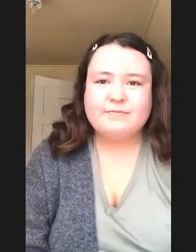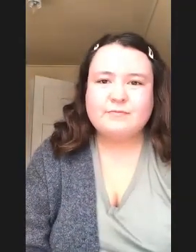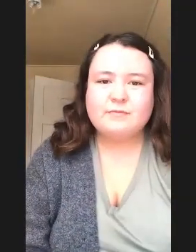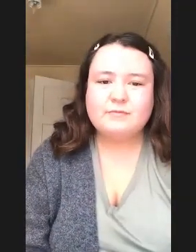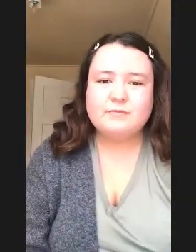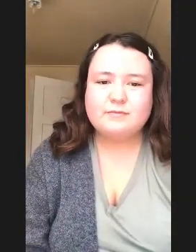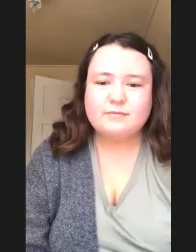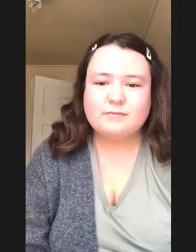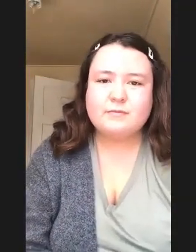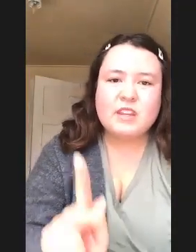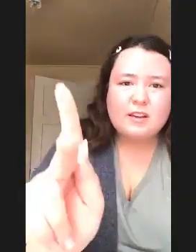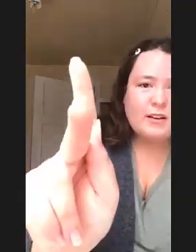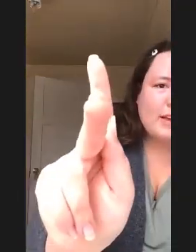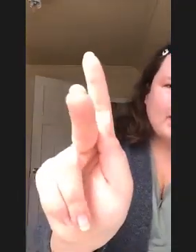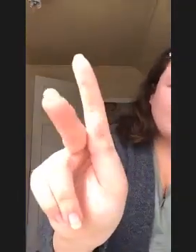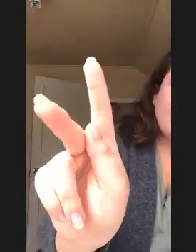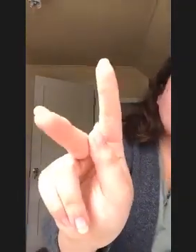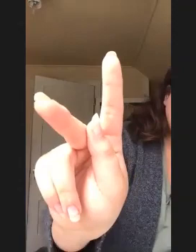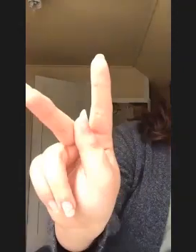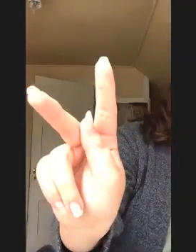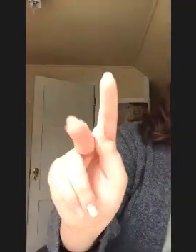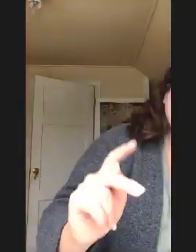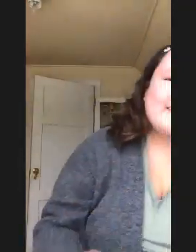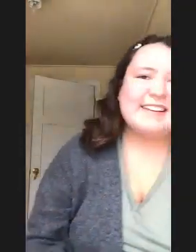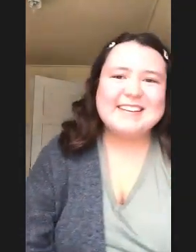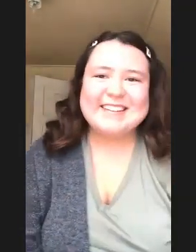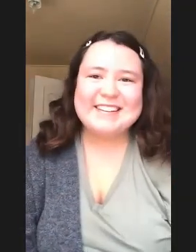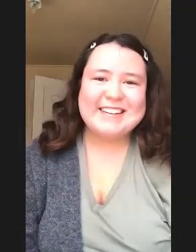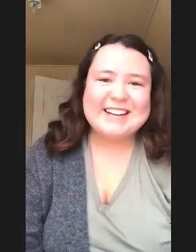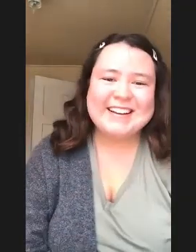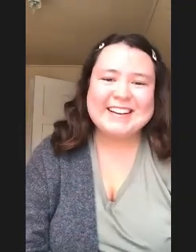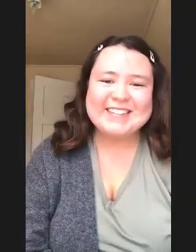So like Mhm. this? Yeah. Okay. I'm just kind of.